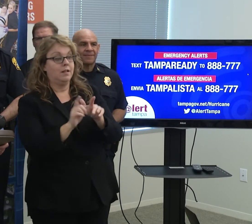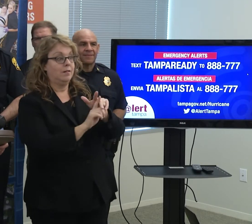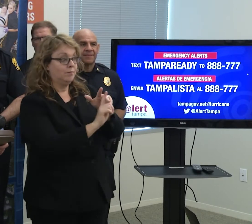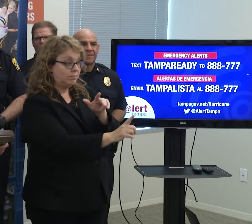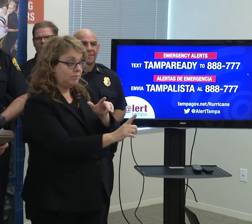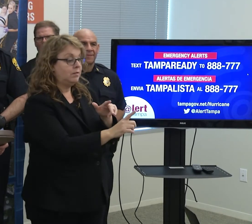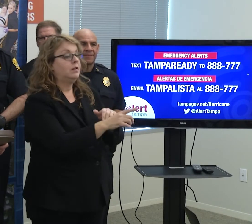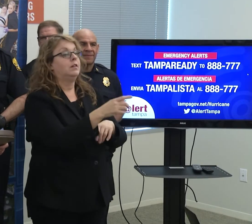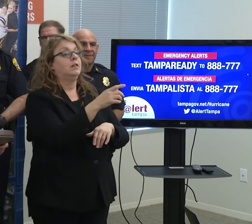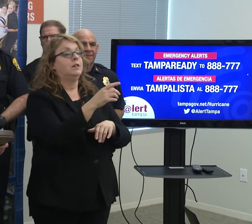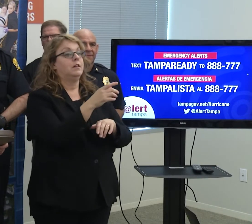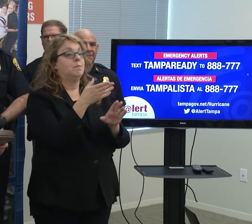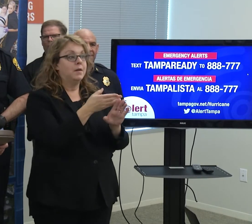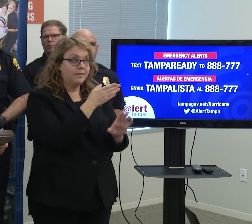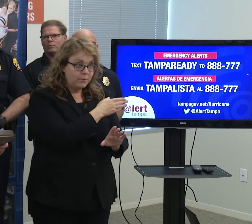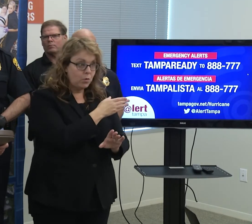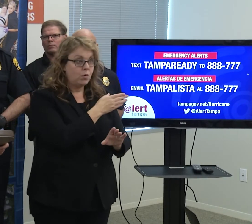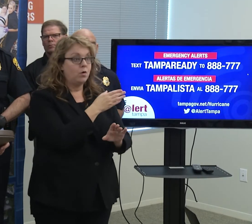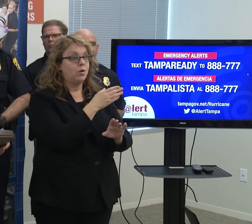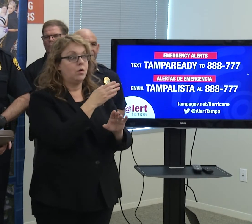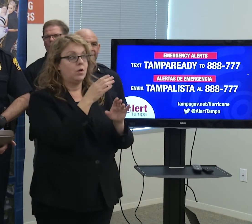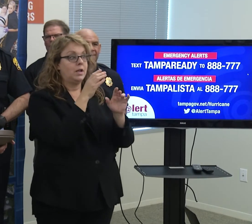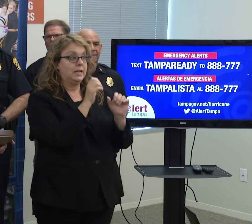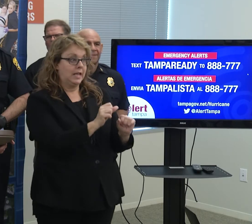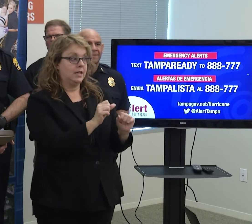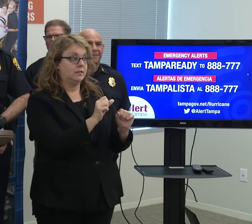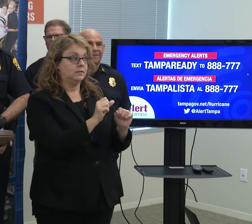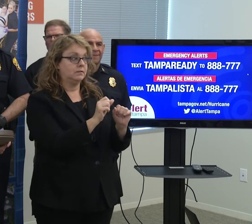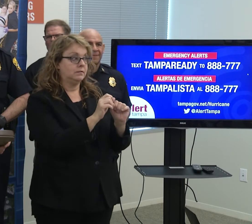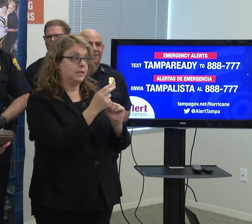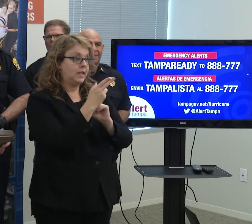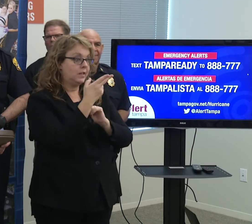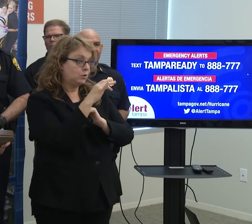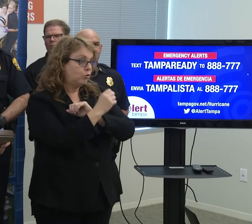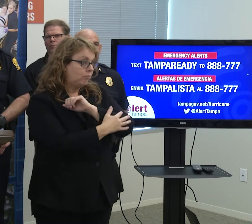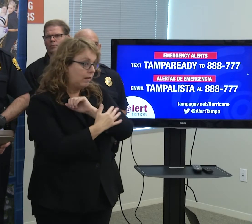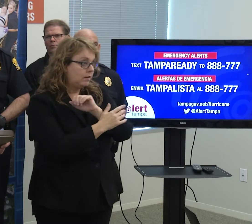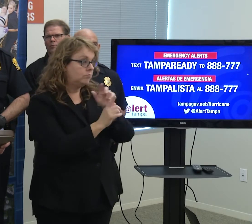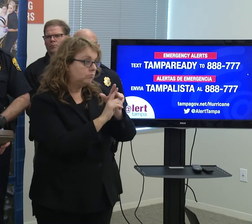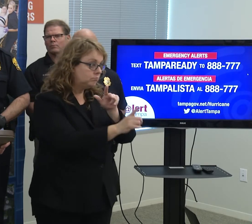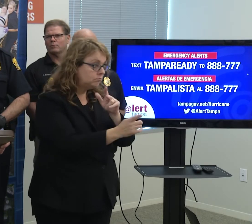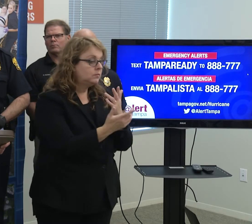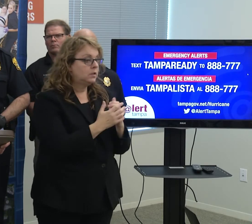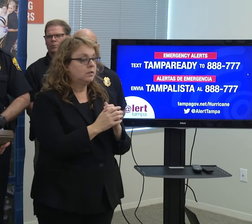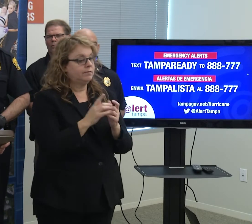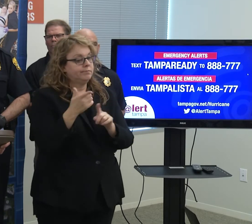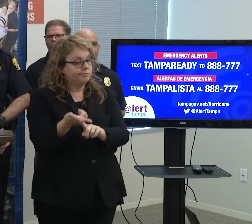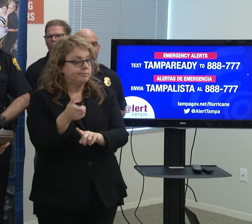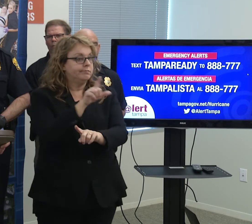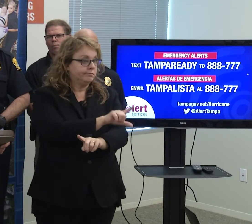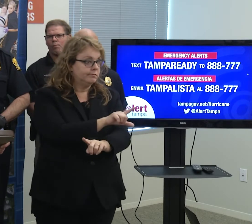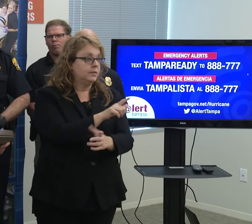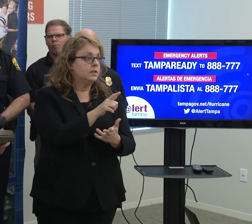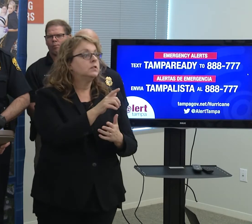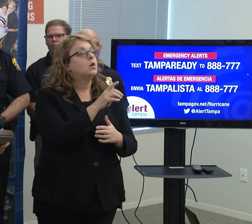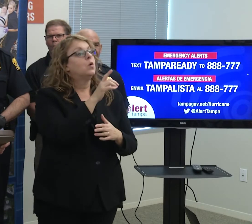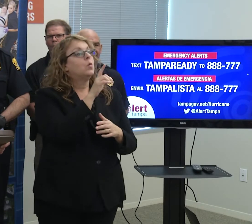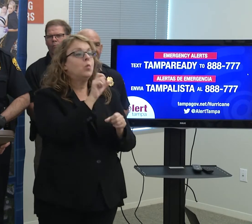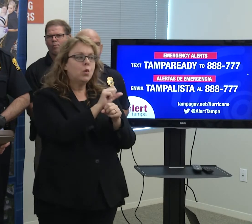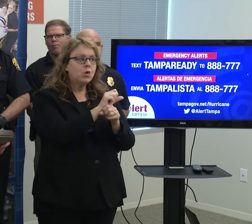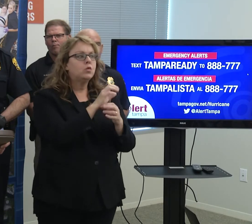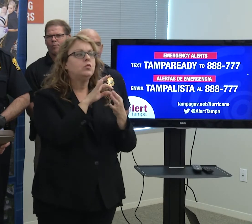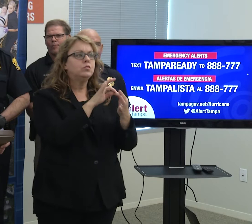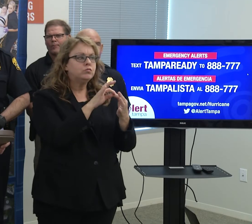Pinellas County out before we can get Hillsborough County residents out of the area. But we work